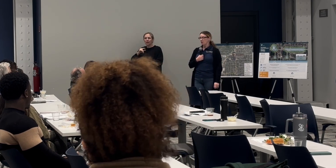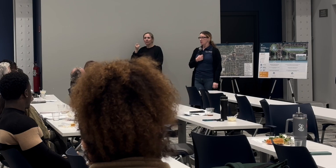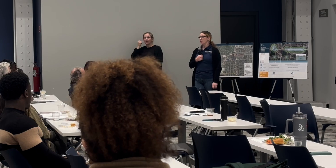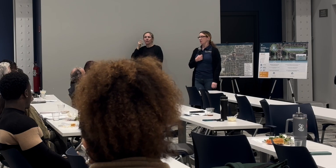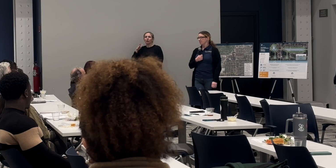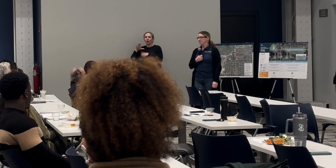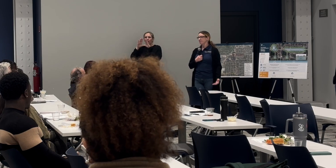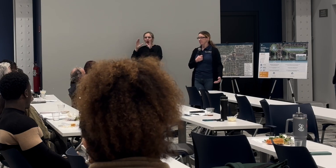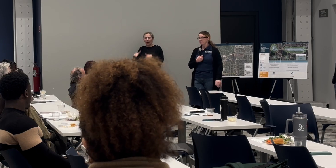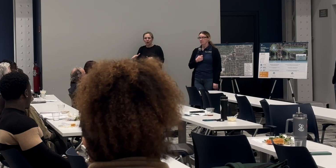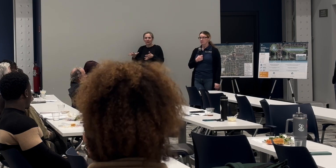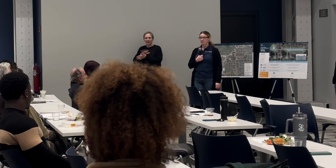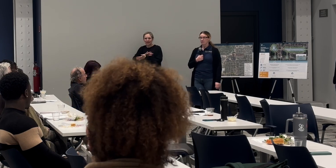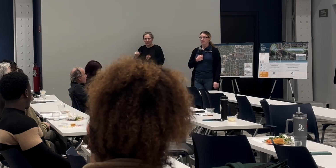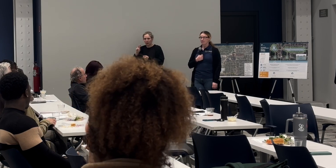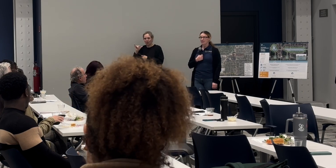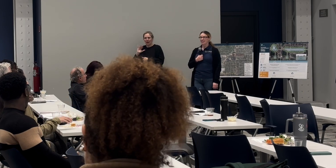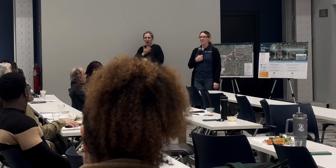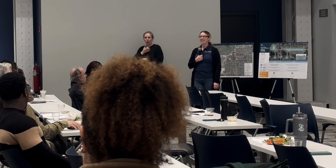by what we're doing.